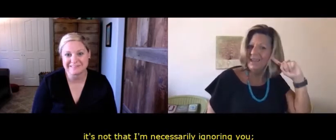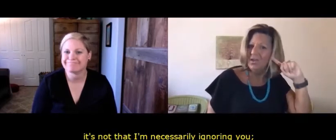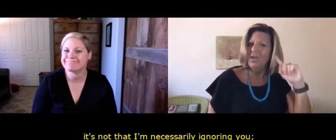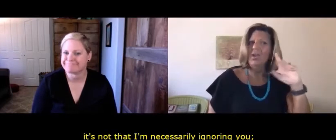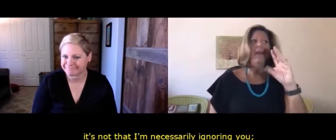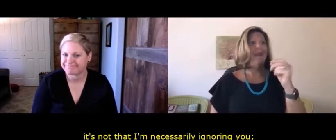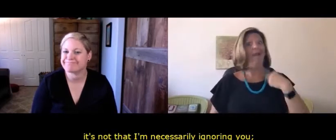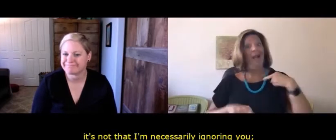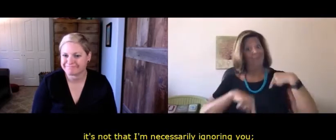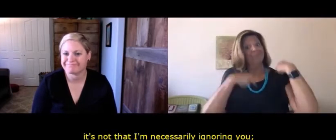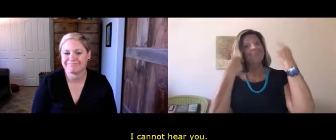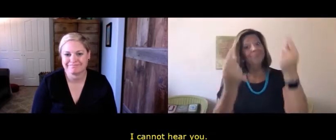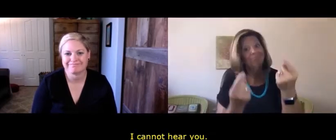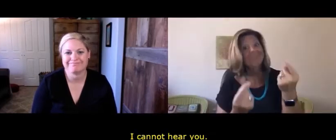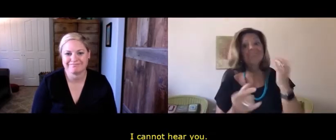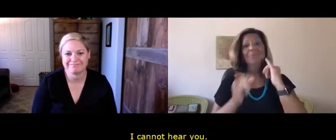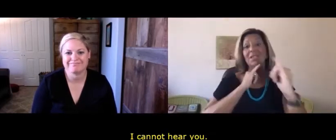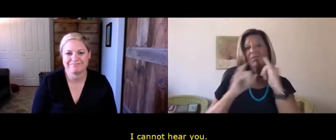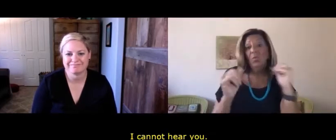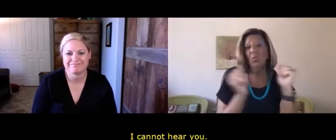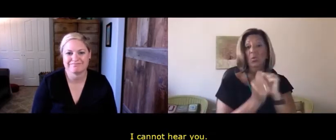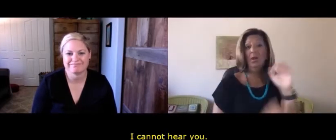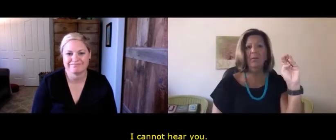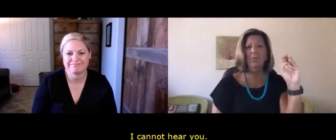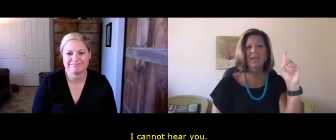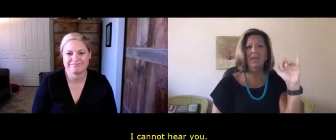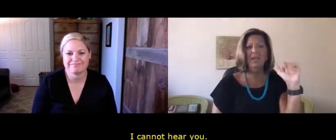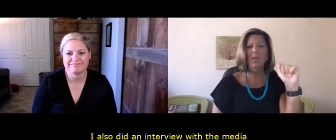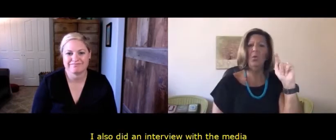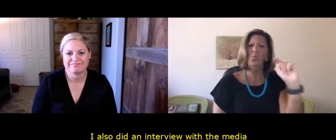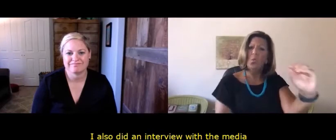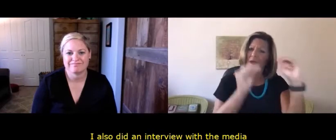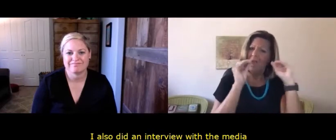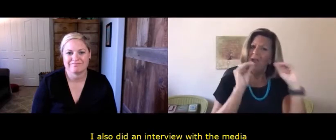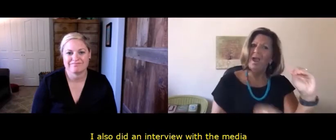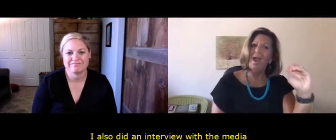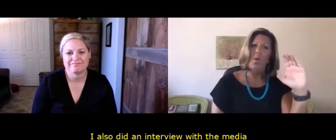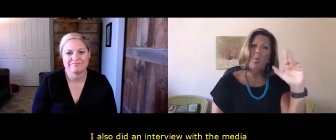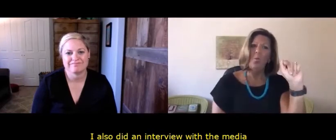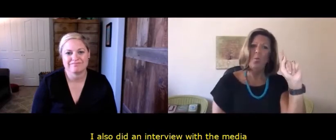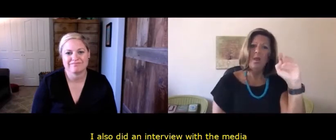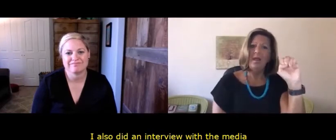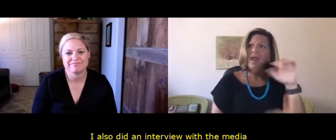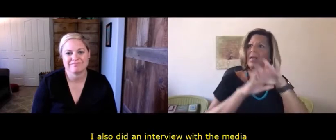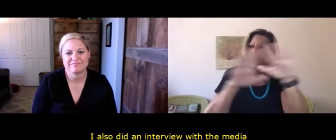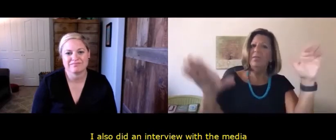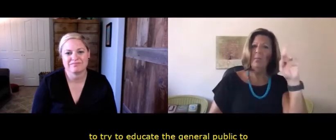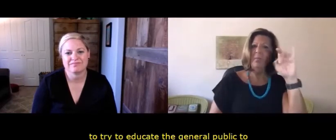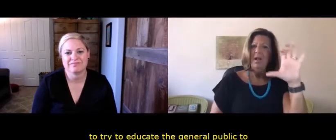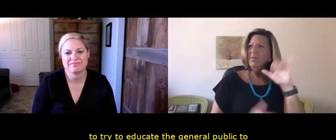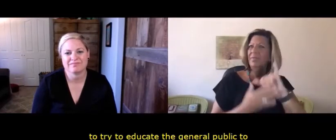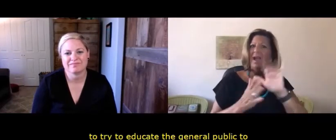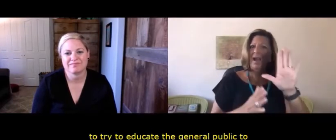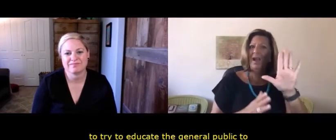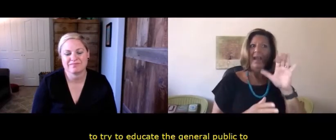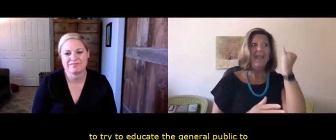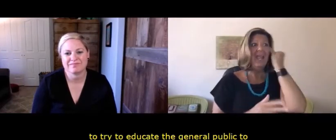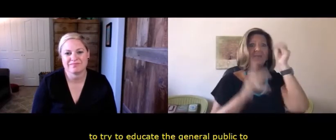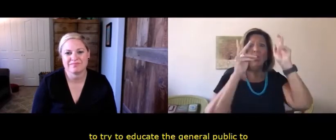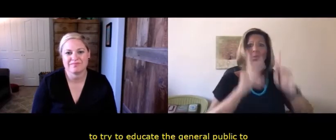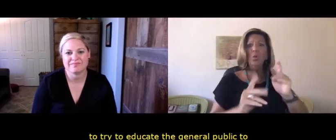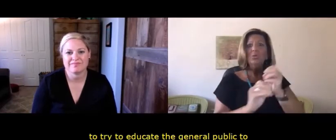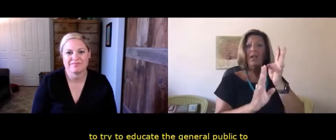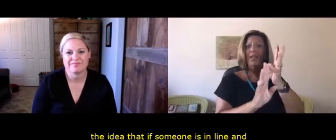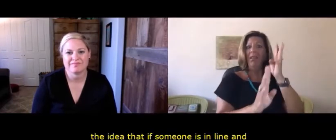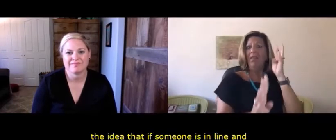that I'm necessarily ignoring you, I cannot hear you. I also did an interview with the media to try to educate